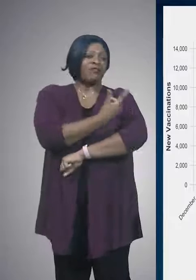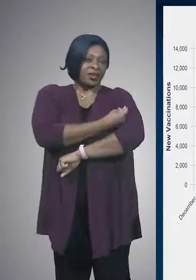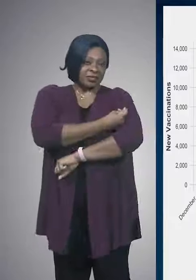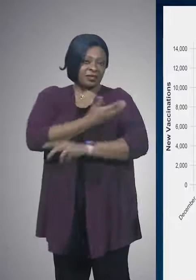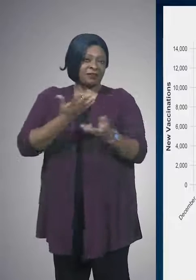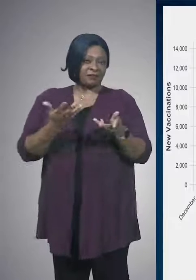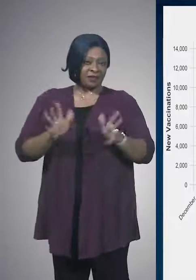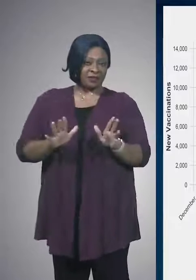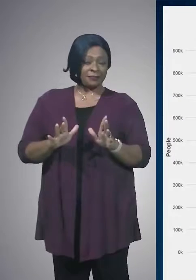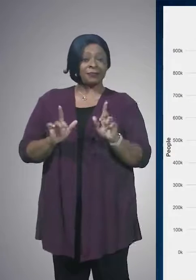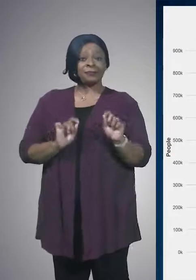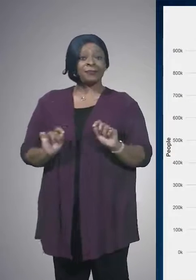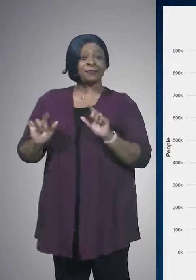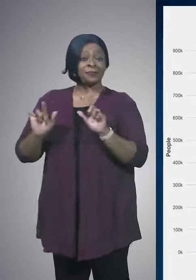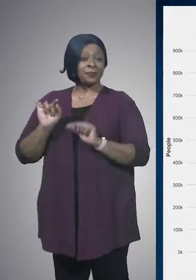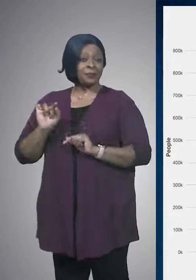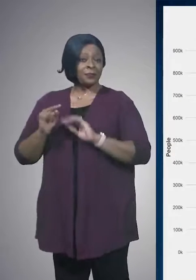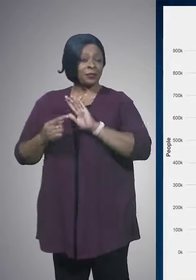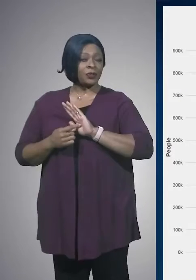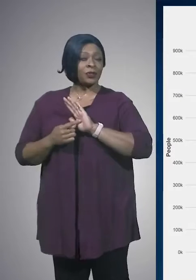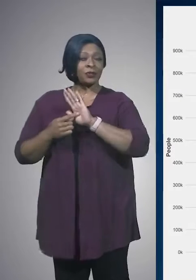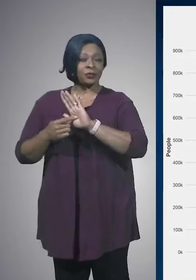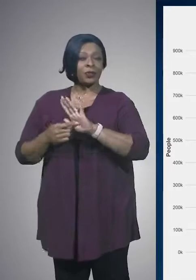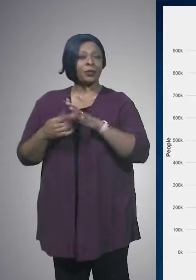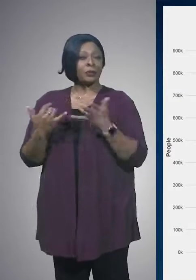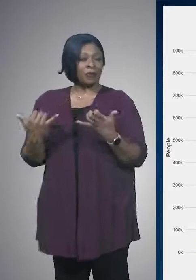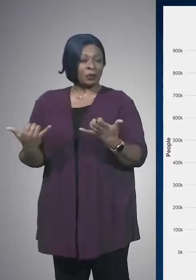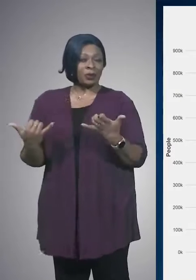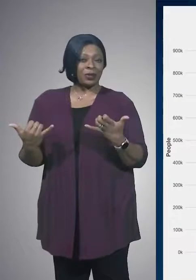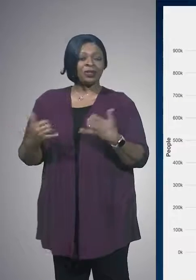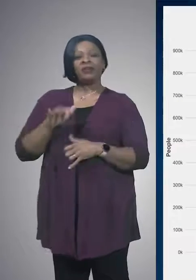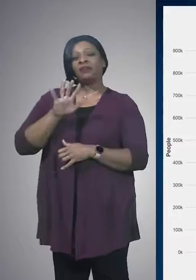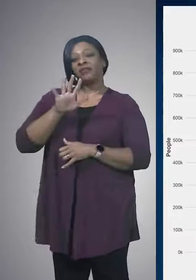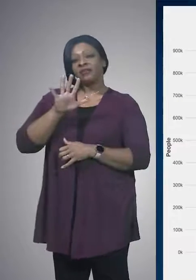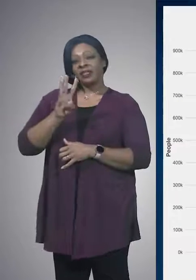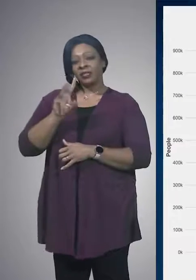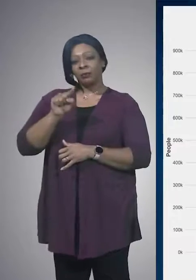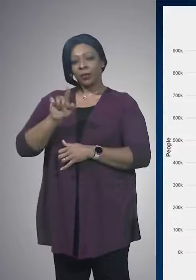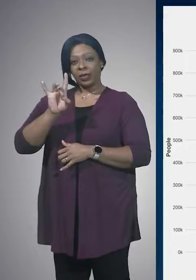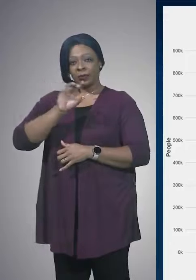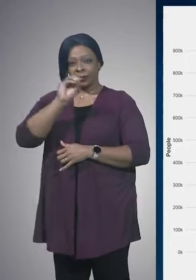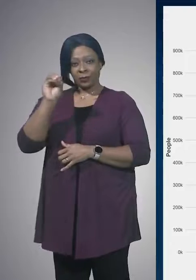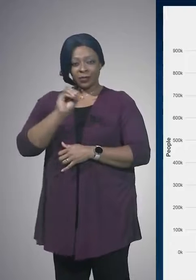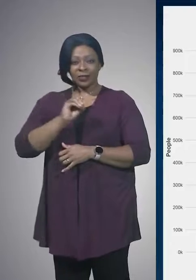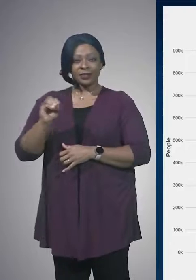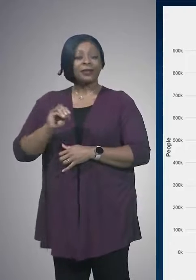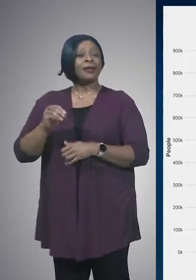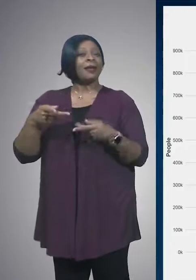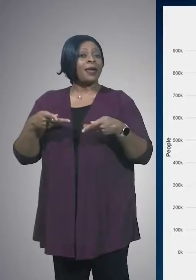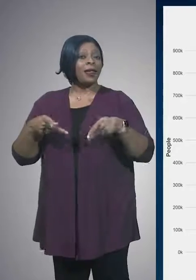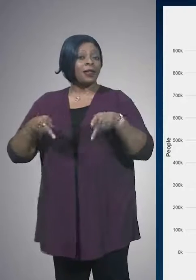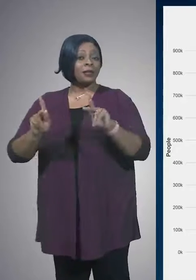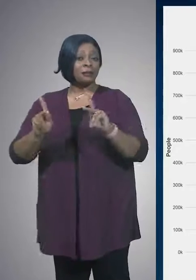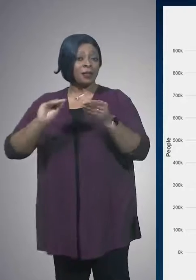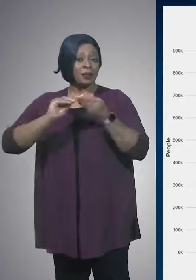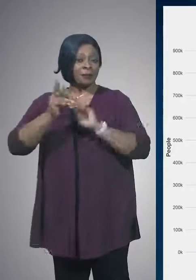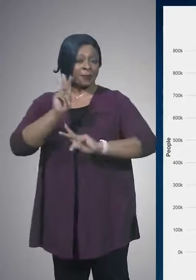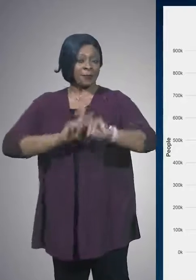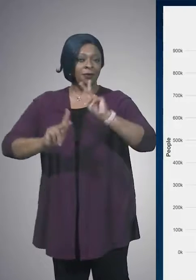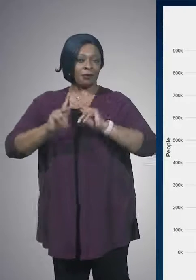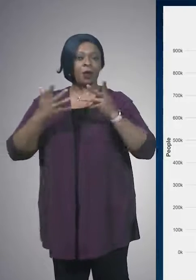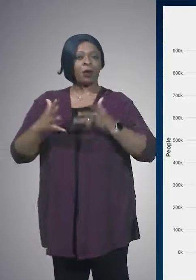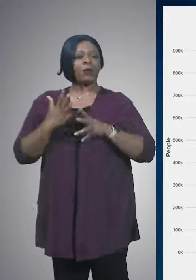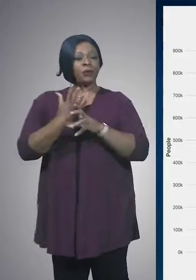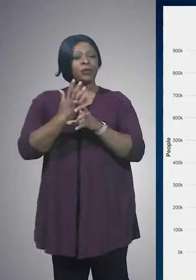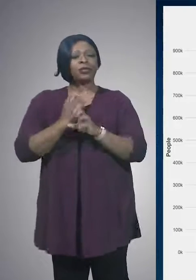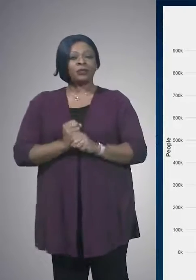vaccine. Next slide. Currently, 56.8% of the eligible population has